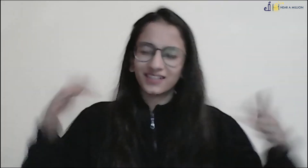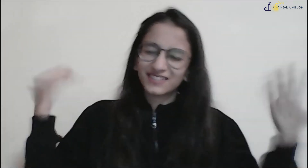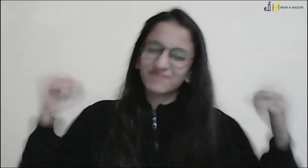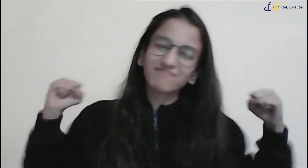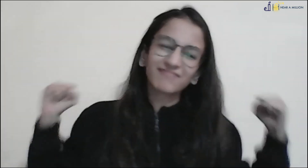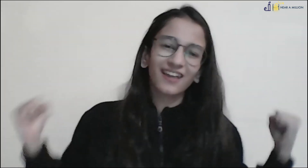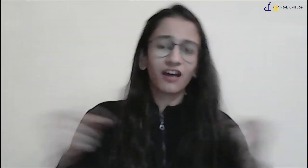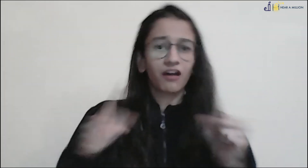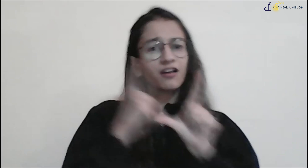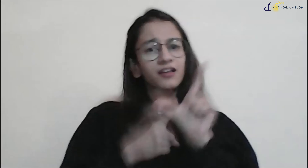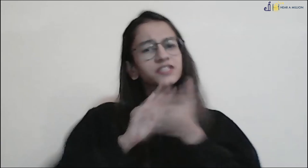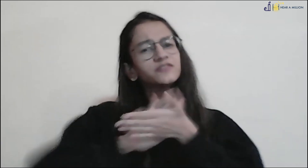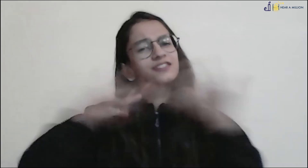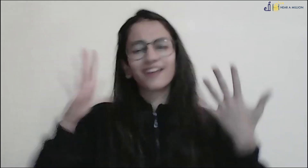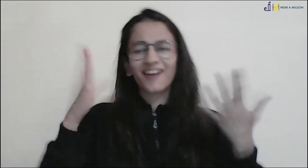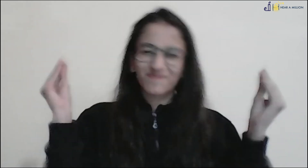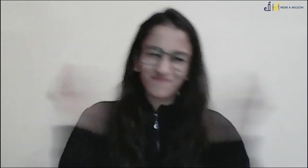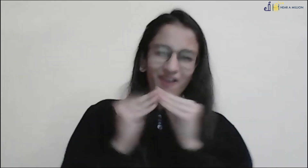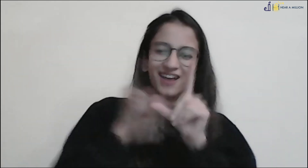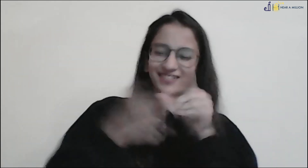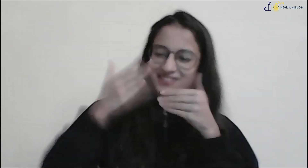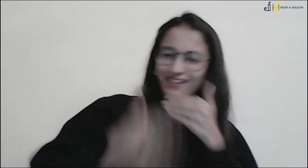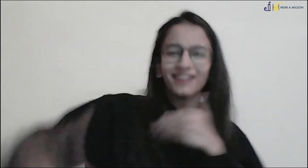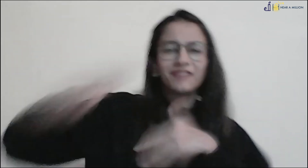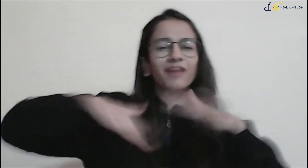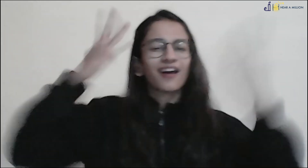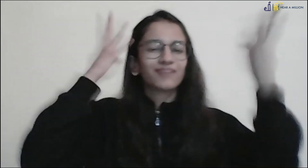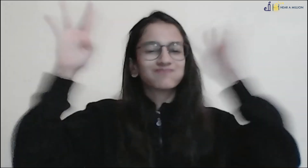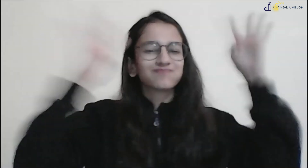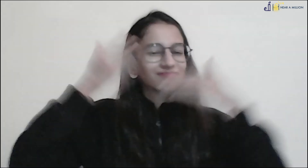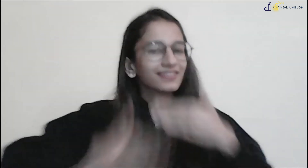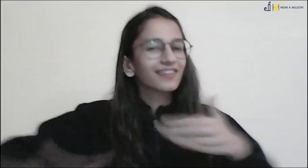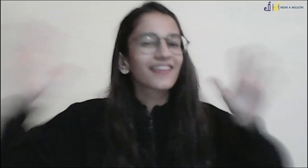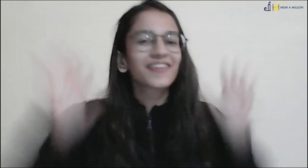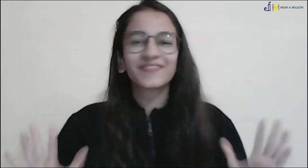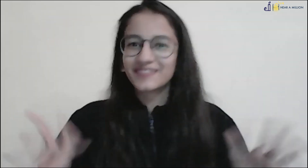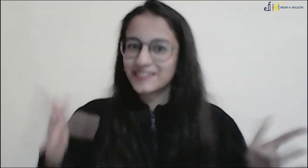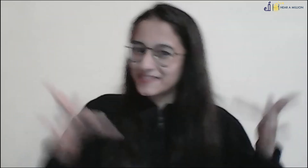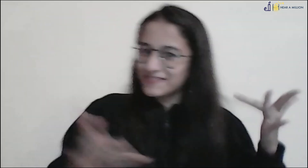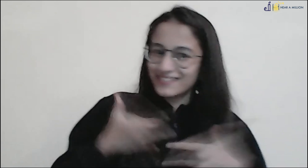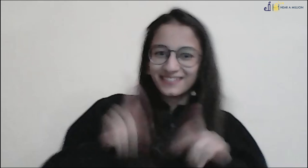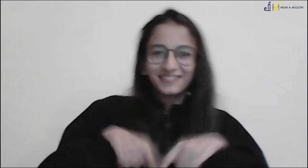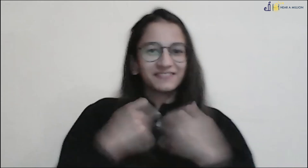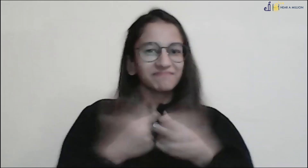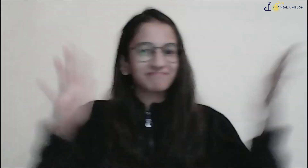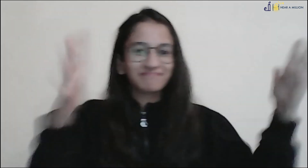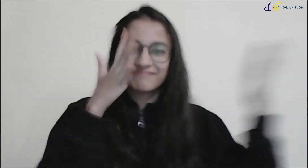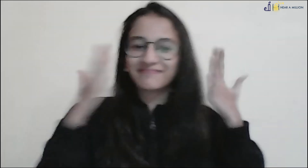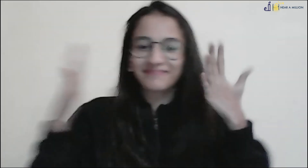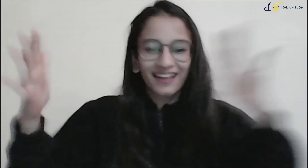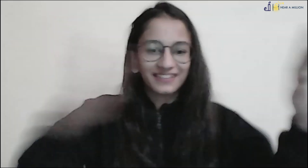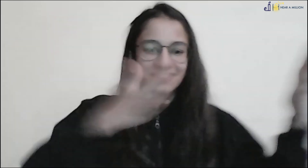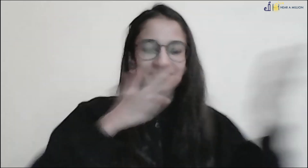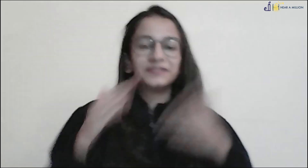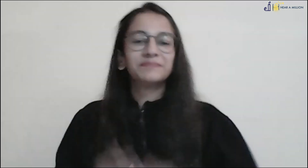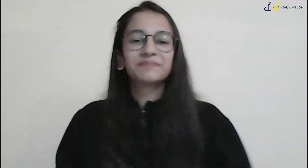1 year just passed by quickly. So much of work has put in. There's many more years to come and many more creative ideas and innovations